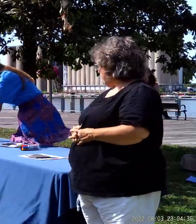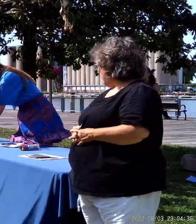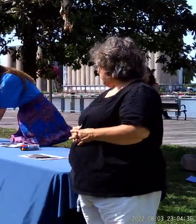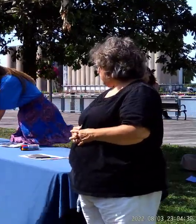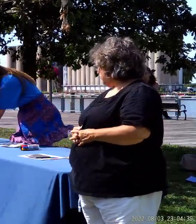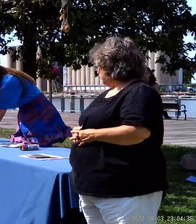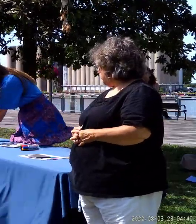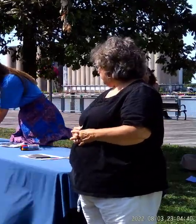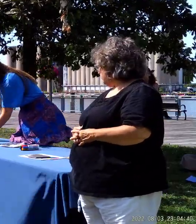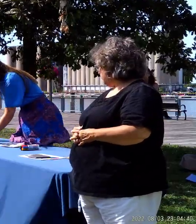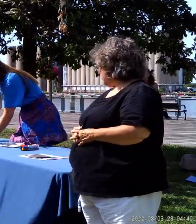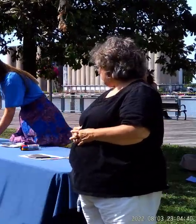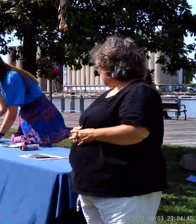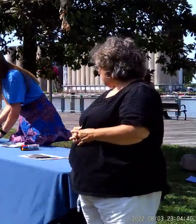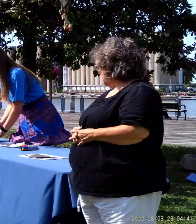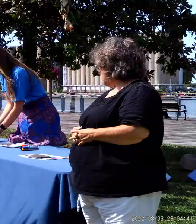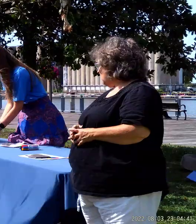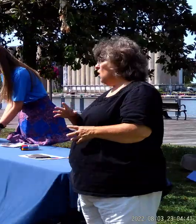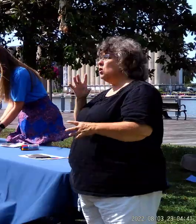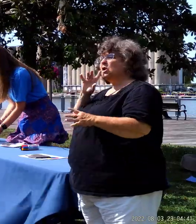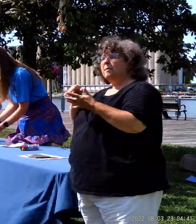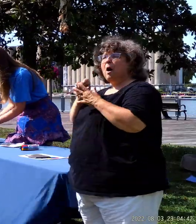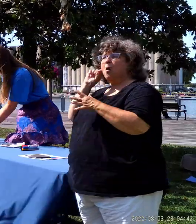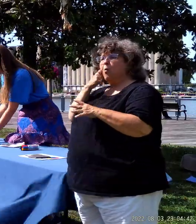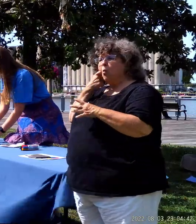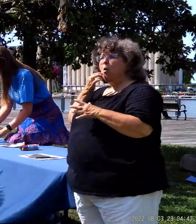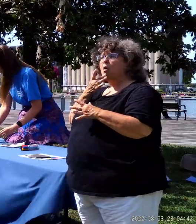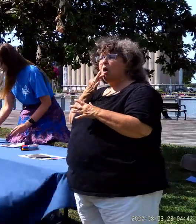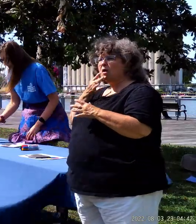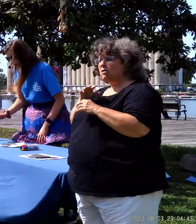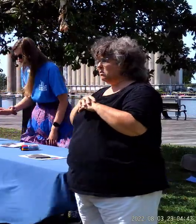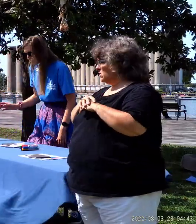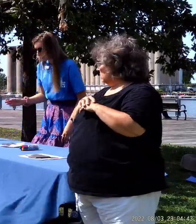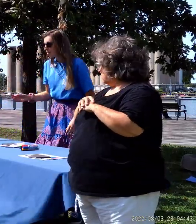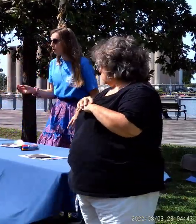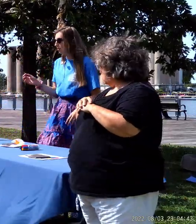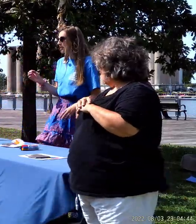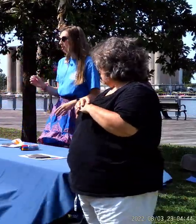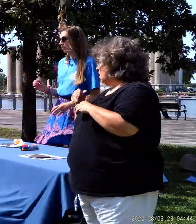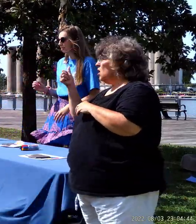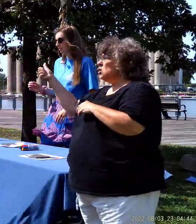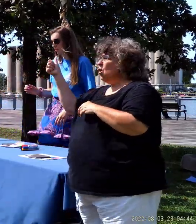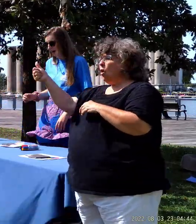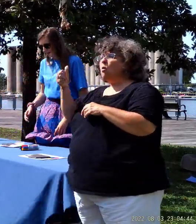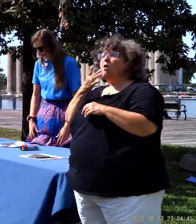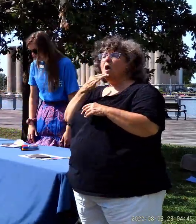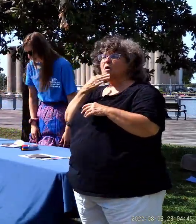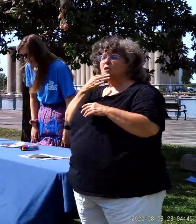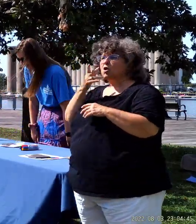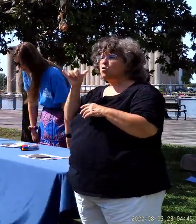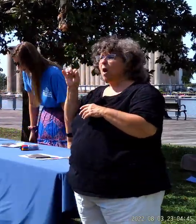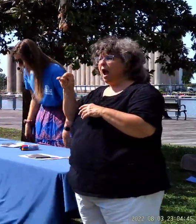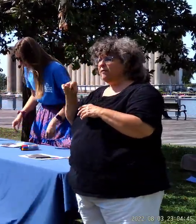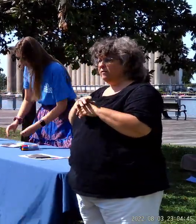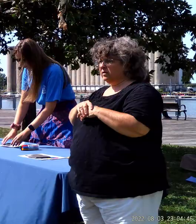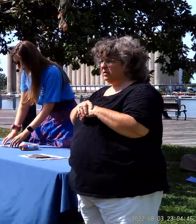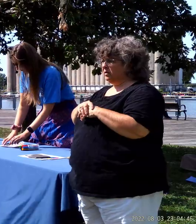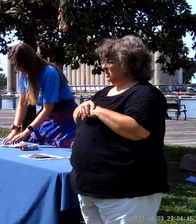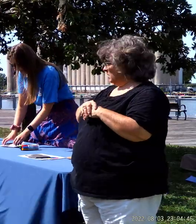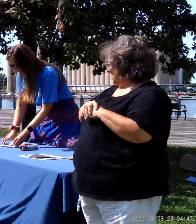All right, so now that we talked about some really cool colors, we are going to do our own color craft.